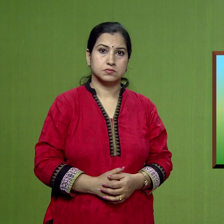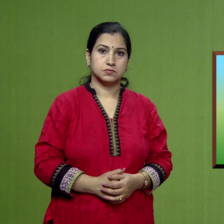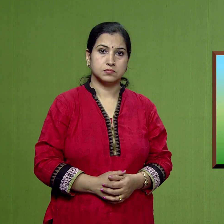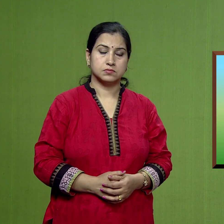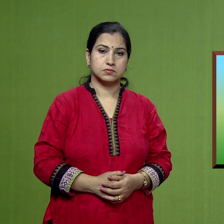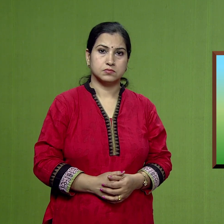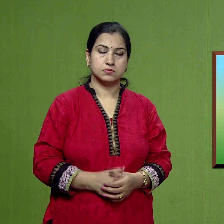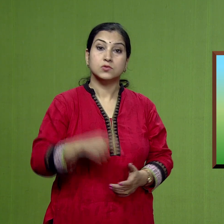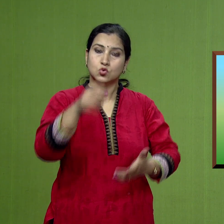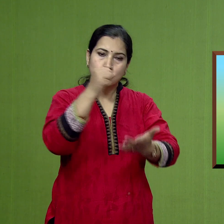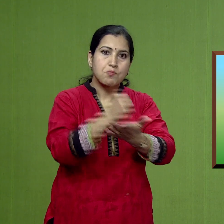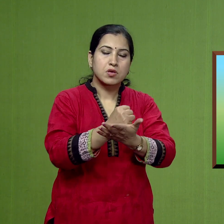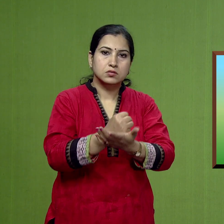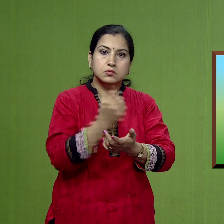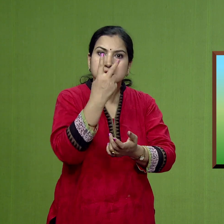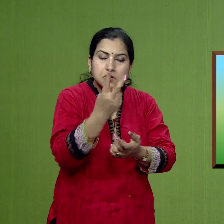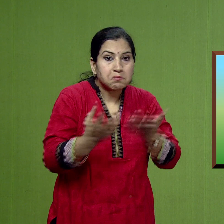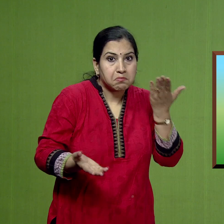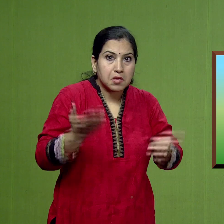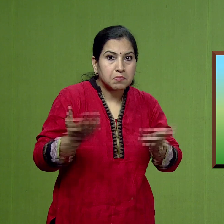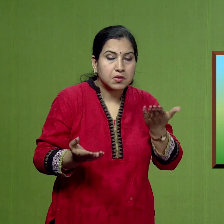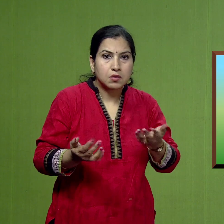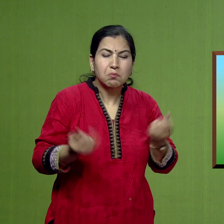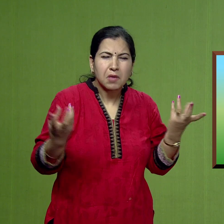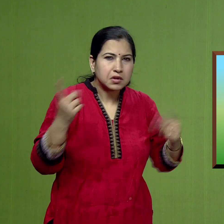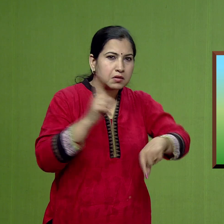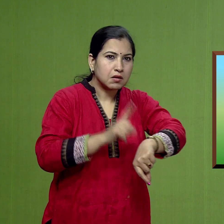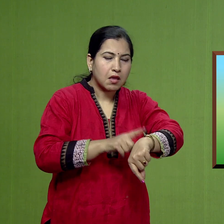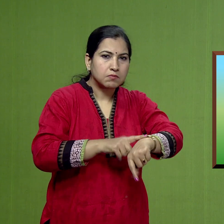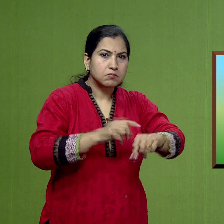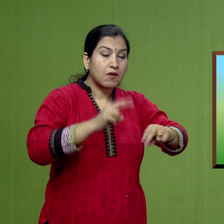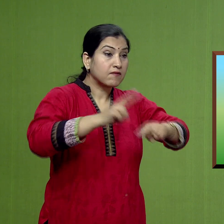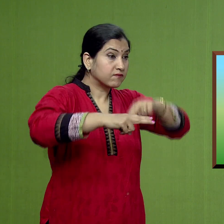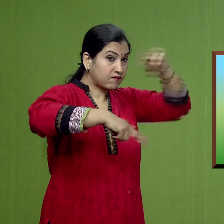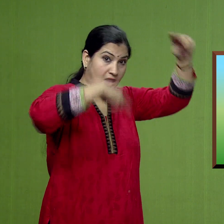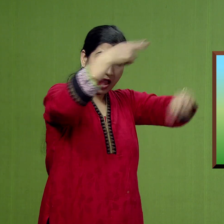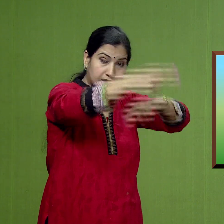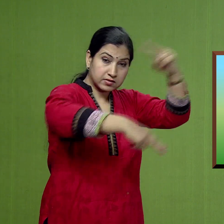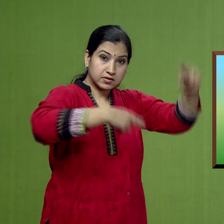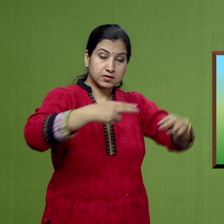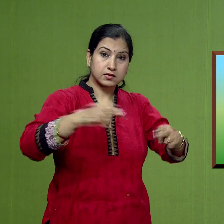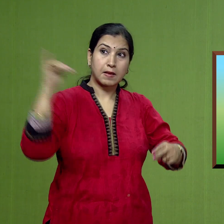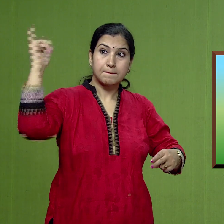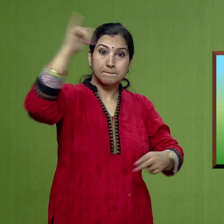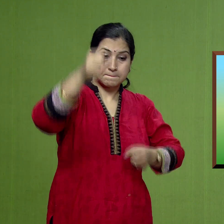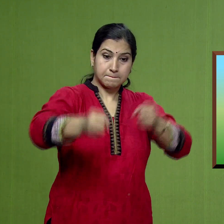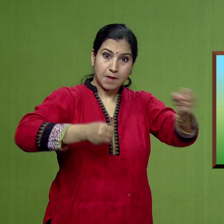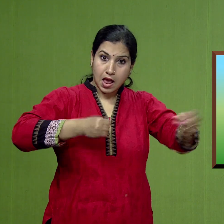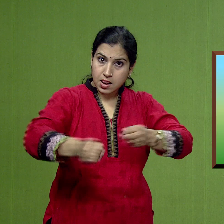You must have noticed that quite often factory workers, pilots, and drivers who